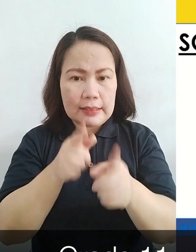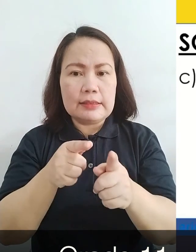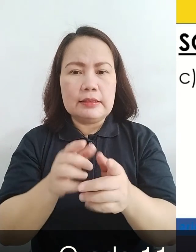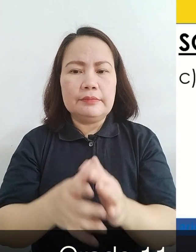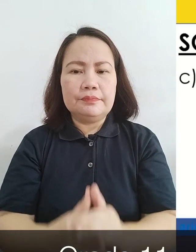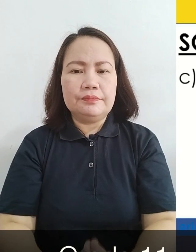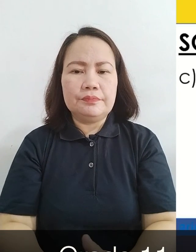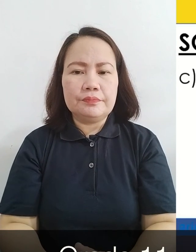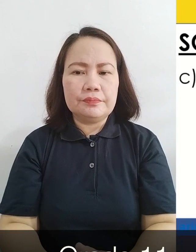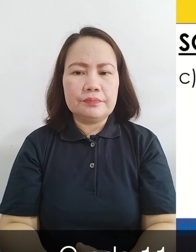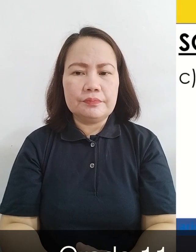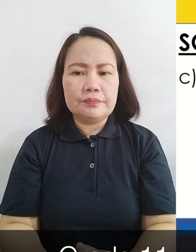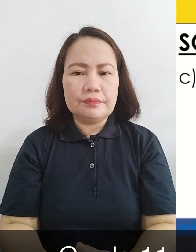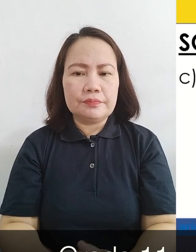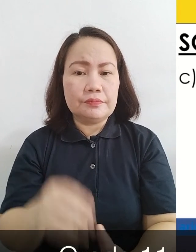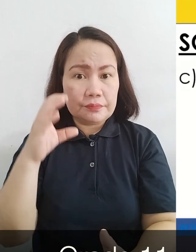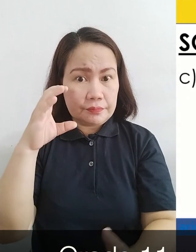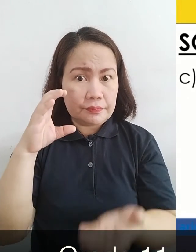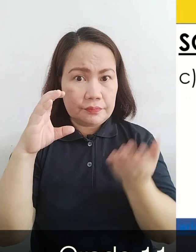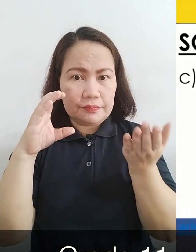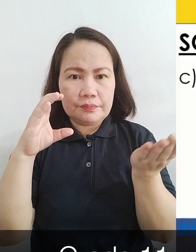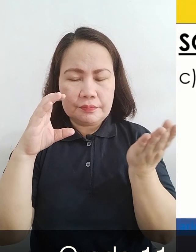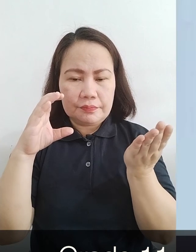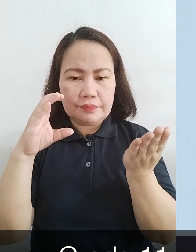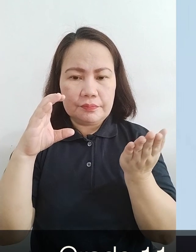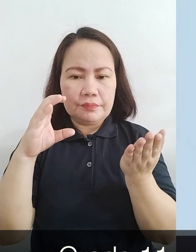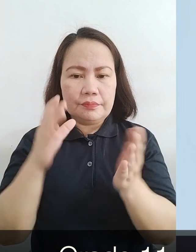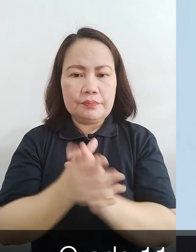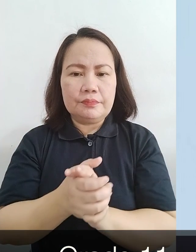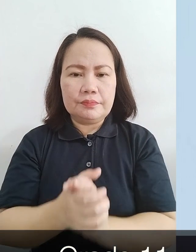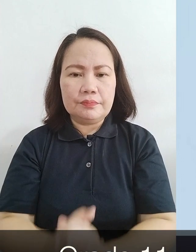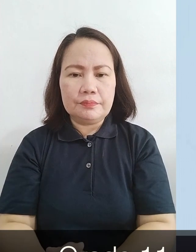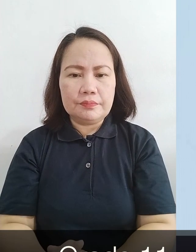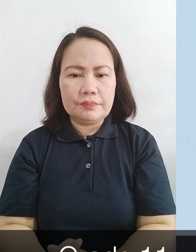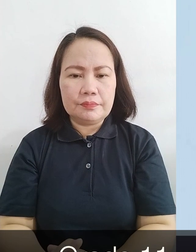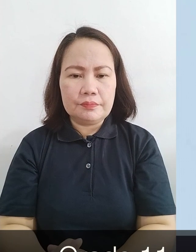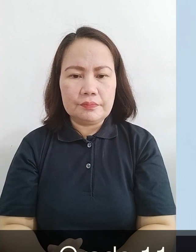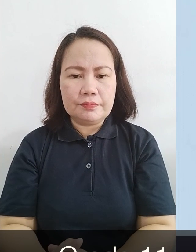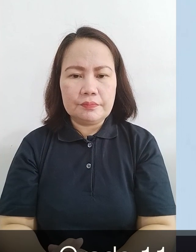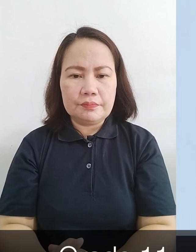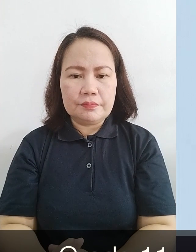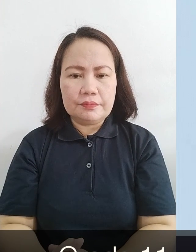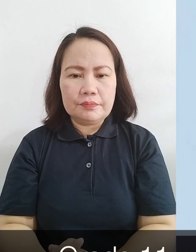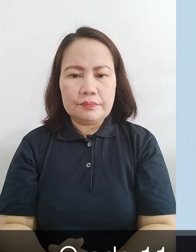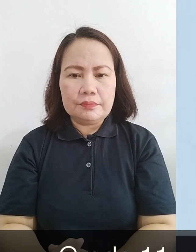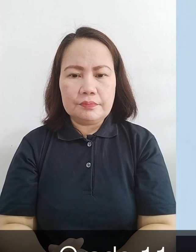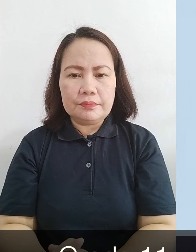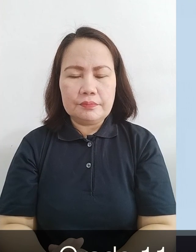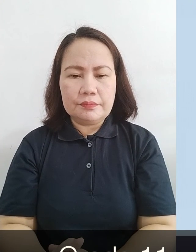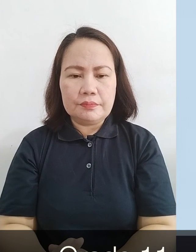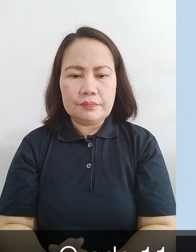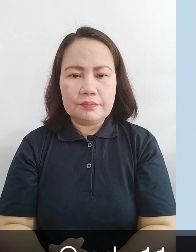Okay, for letter C, this will be the answer. And again,